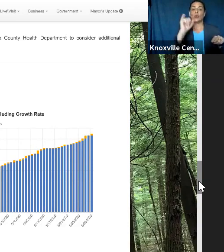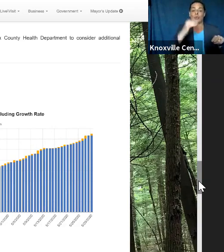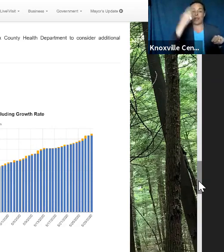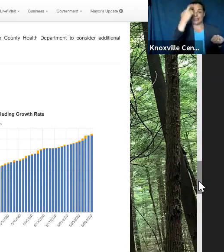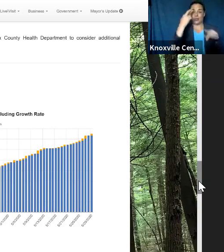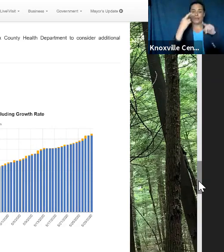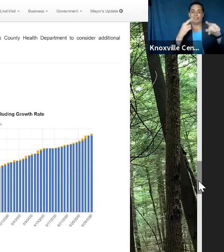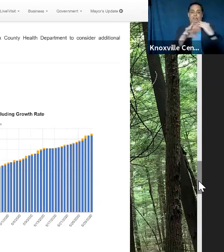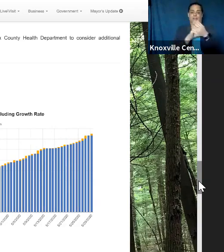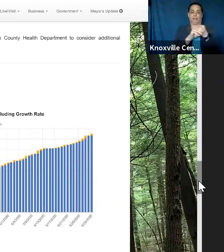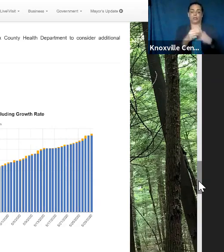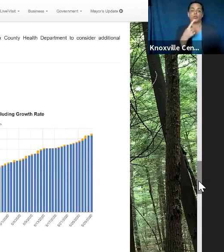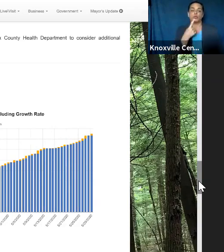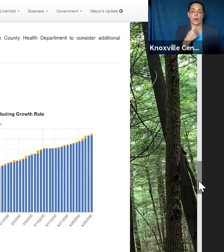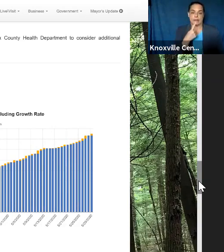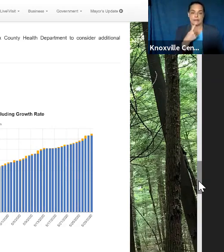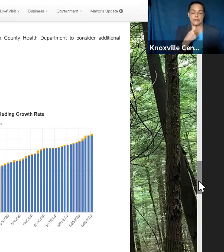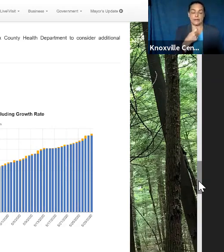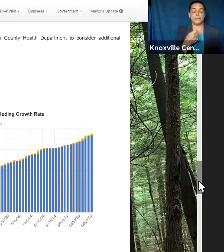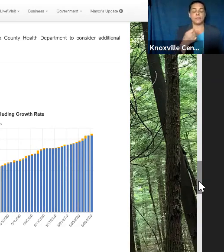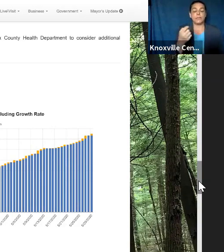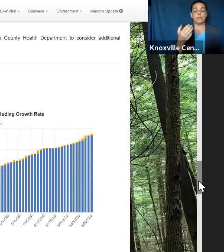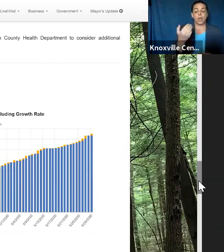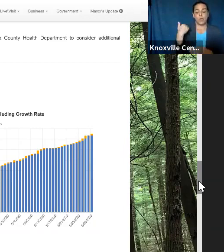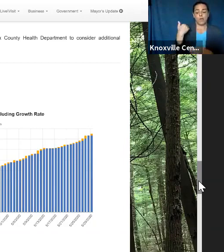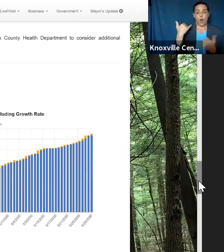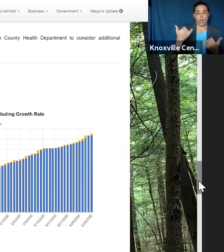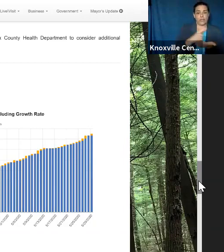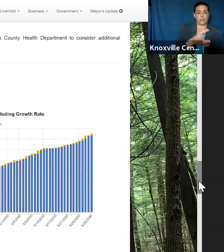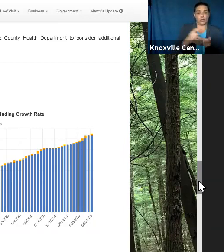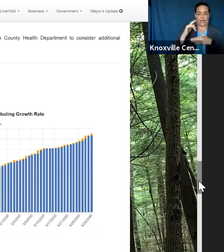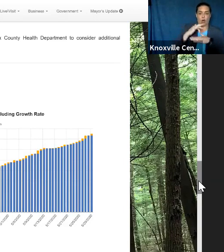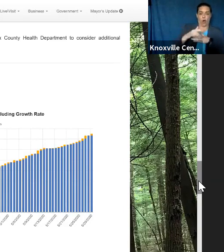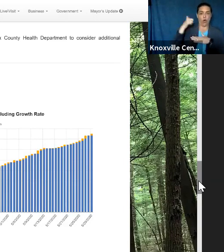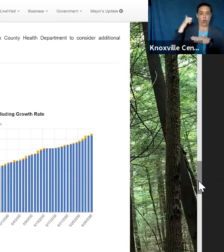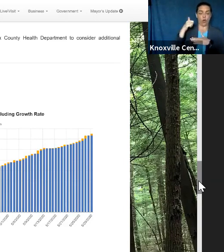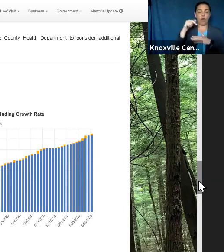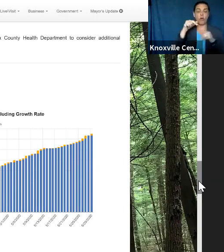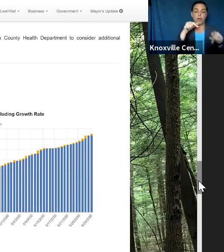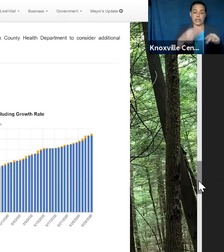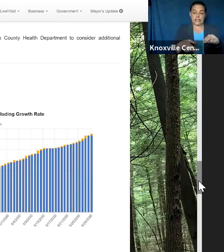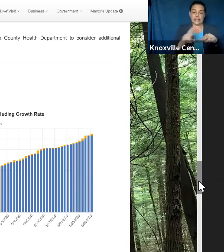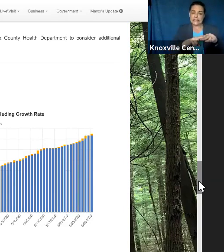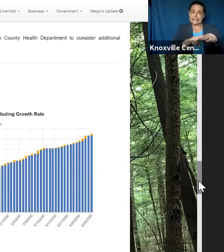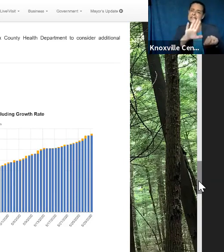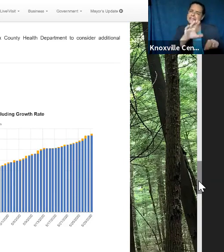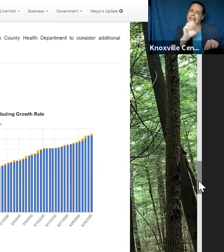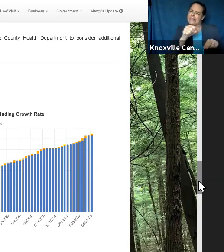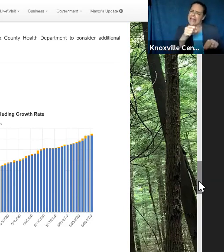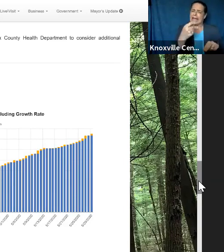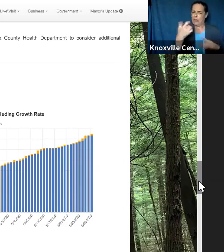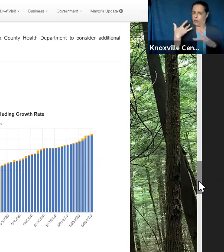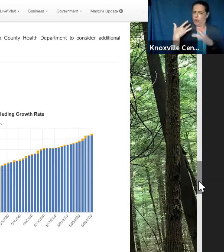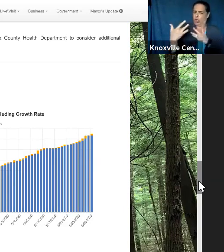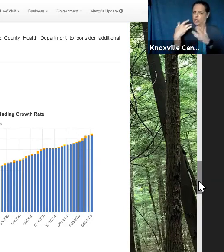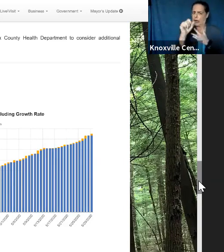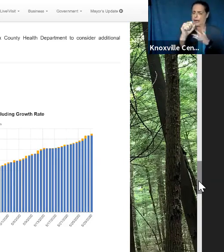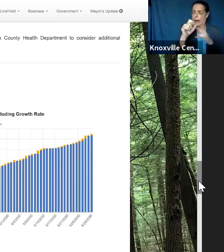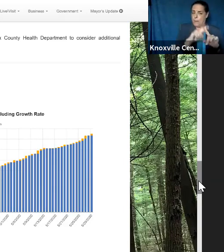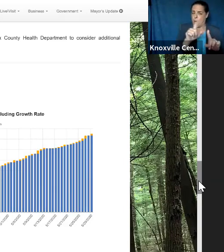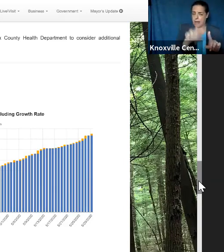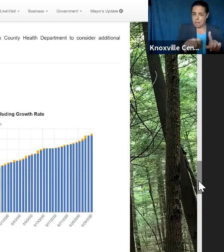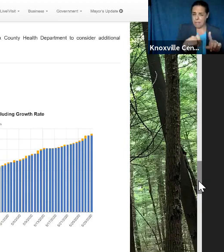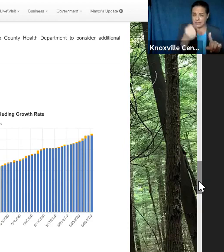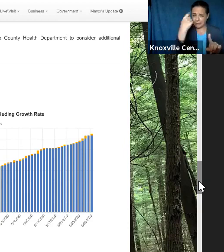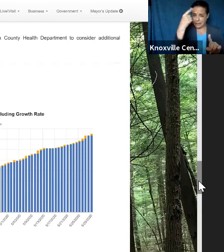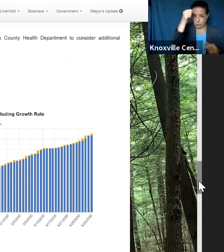as red. As we mentioned earlier this week, this increase is concerning, but it's important to remember that because our case